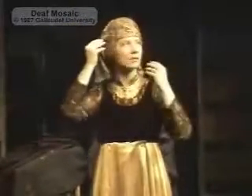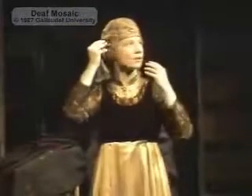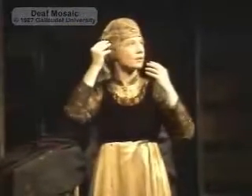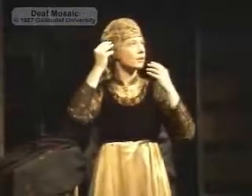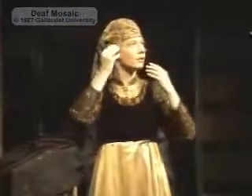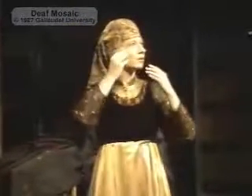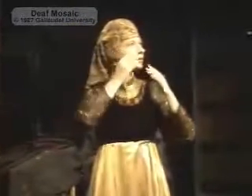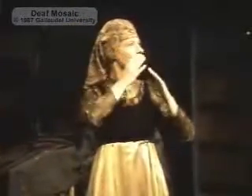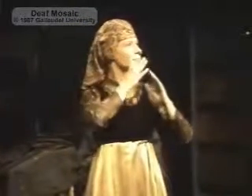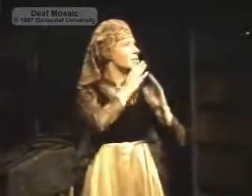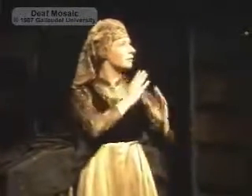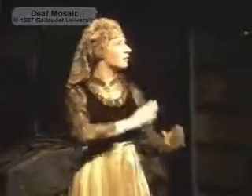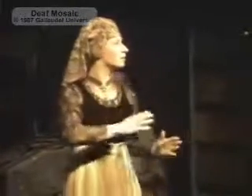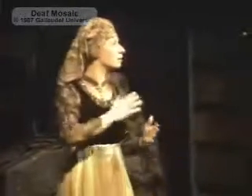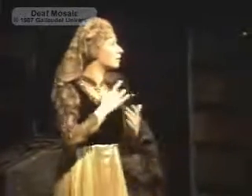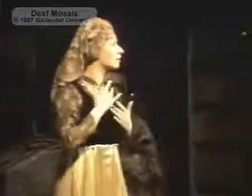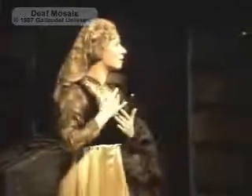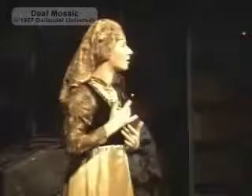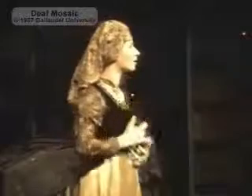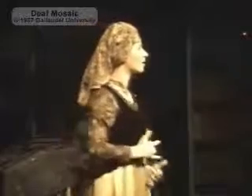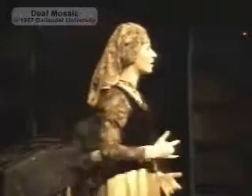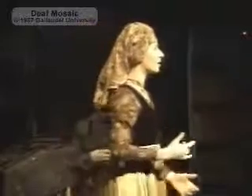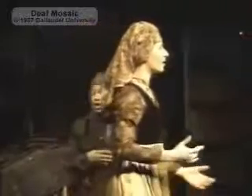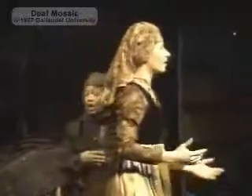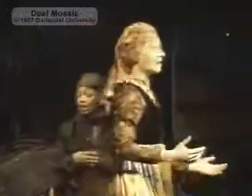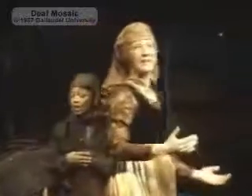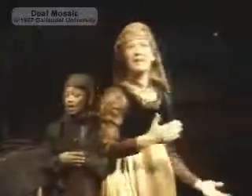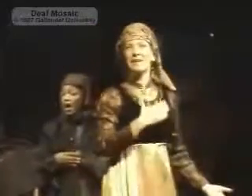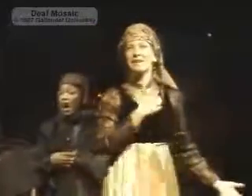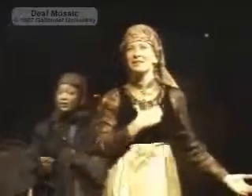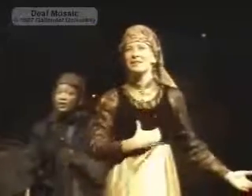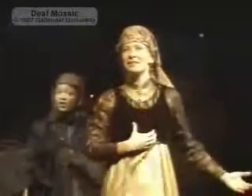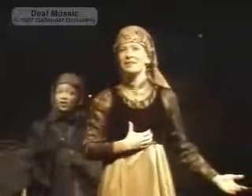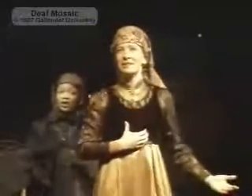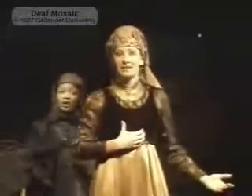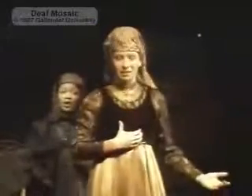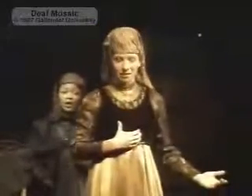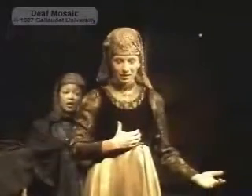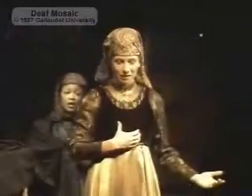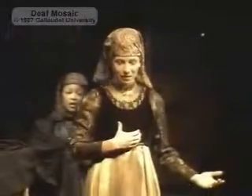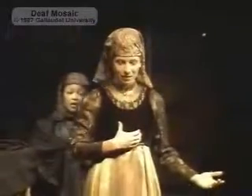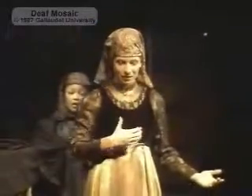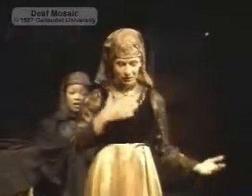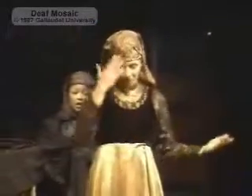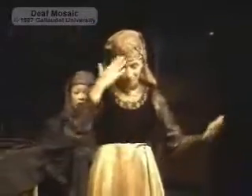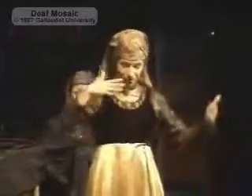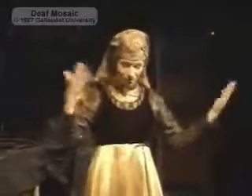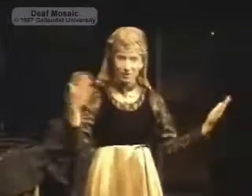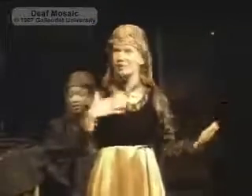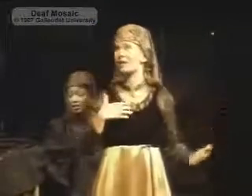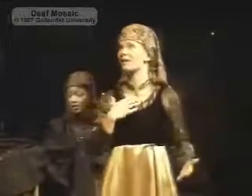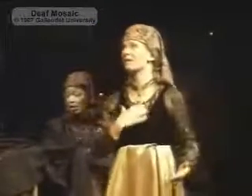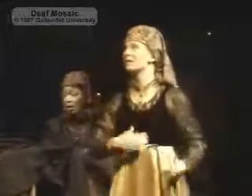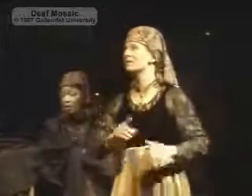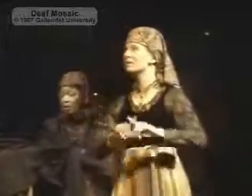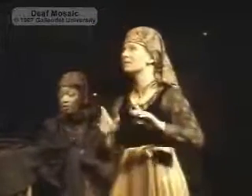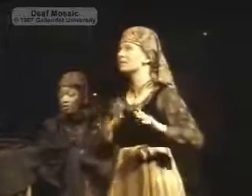So silent and so melancholy. I wish I have not really no more of it